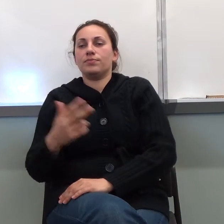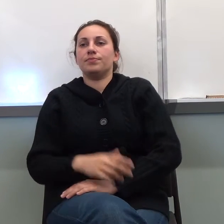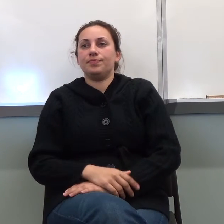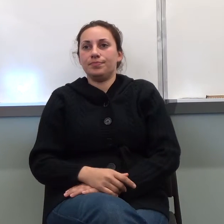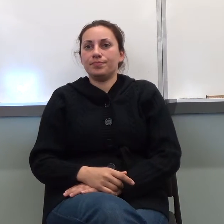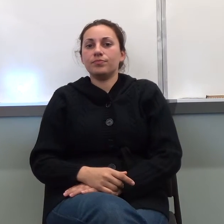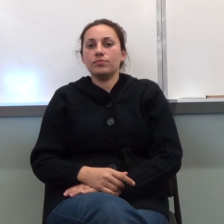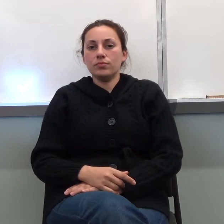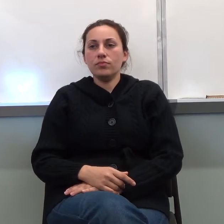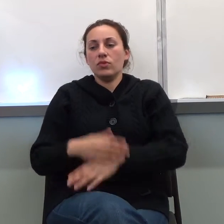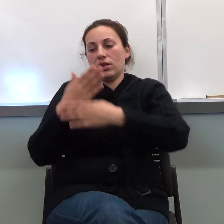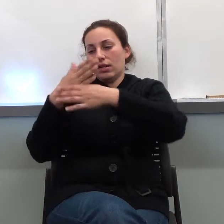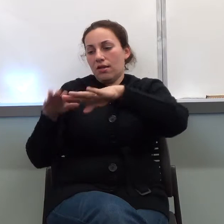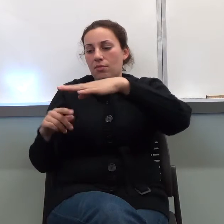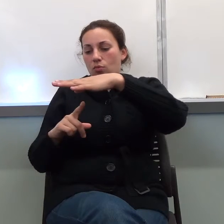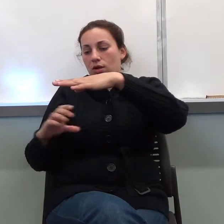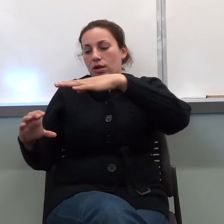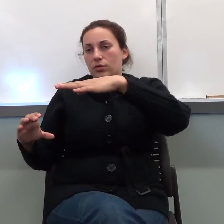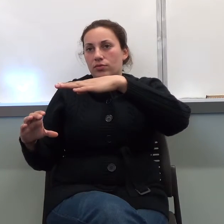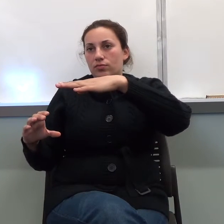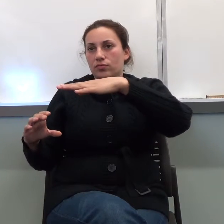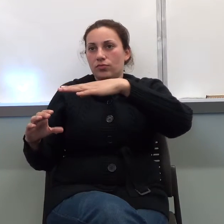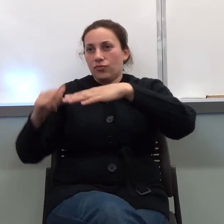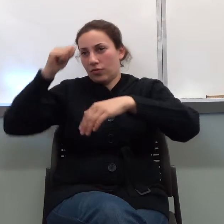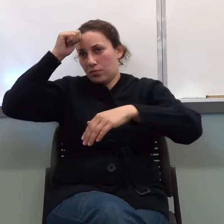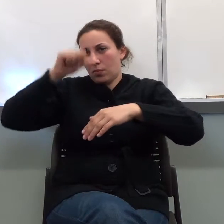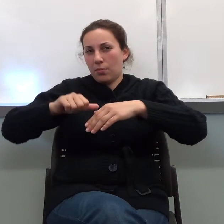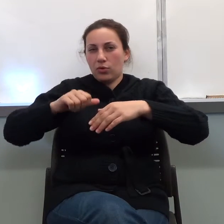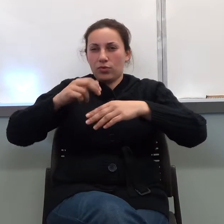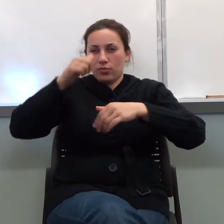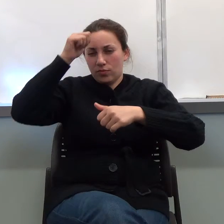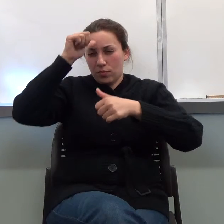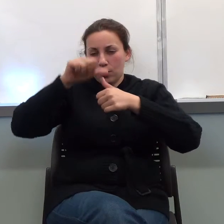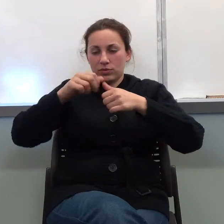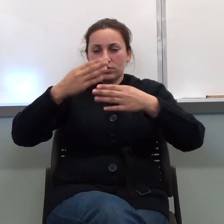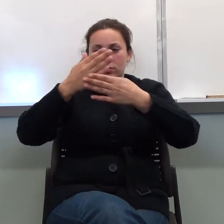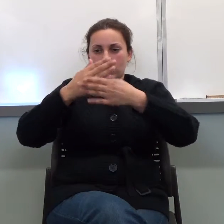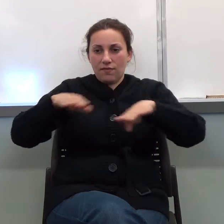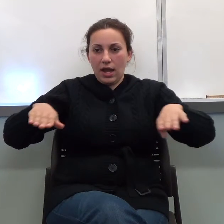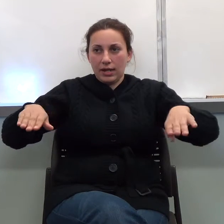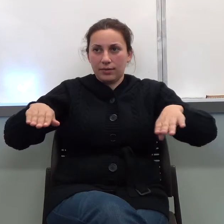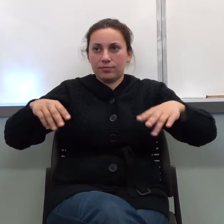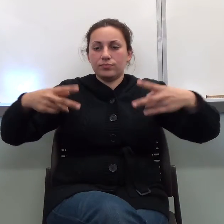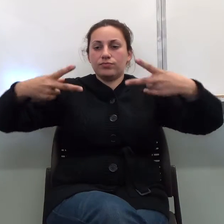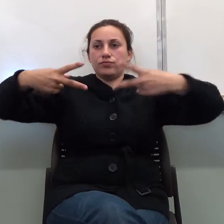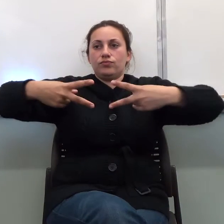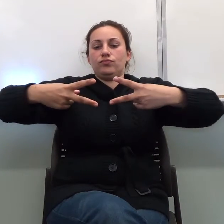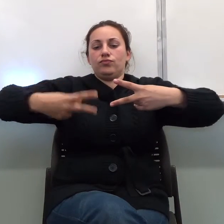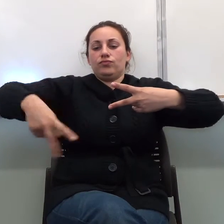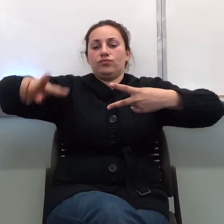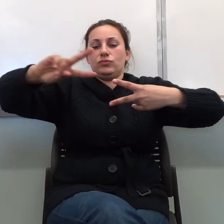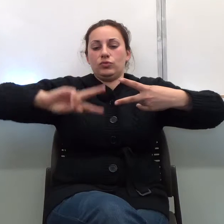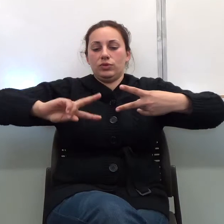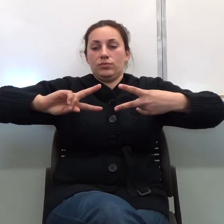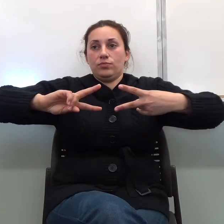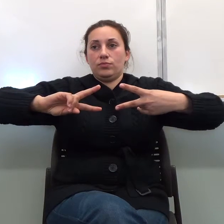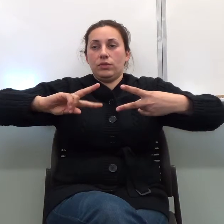that way. We flip them over and multiply. So that's 100 over 1. So it's 100 thirds times 1